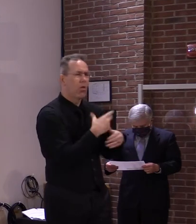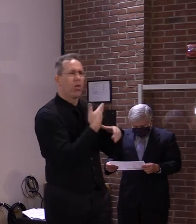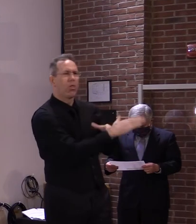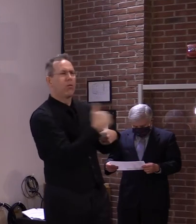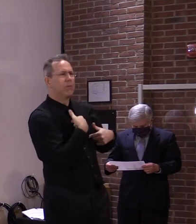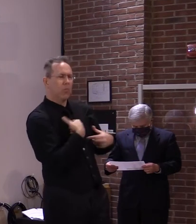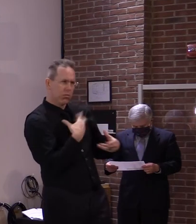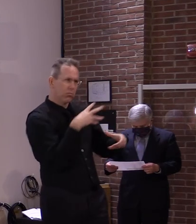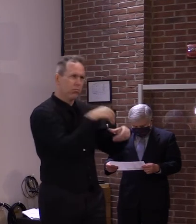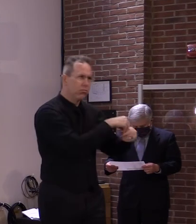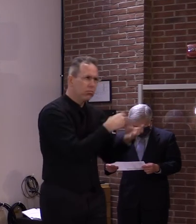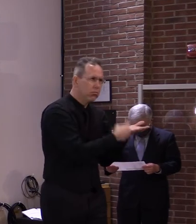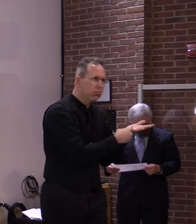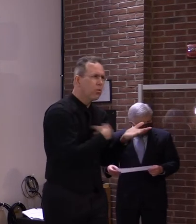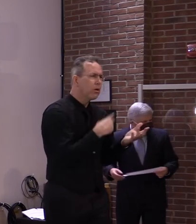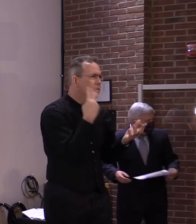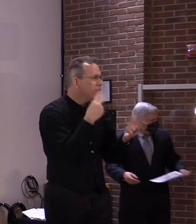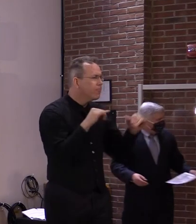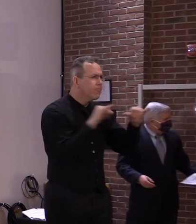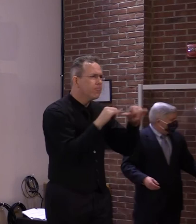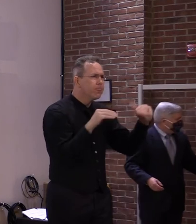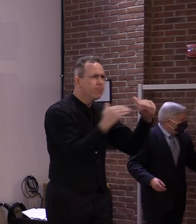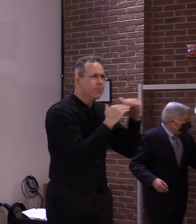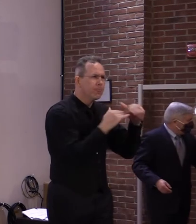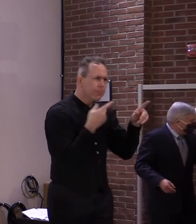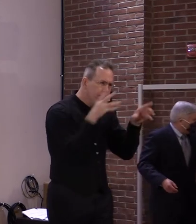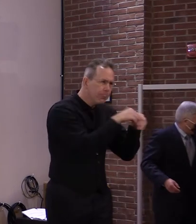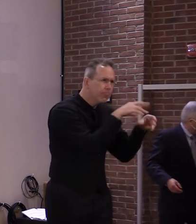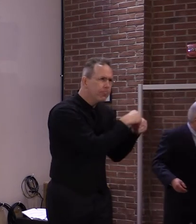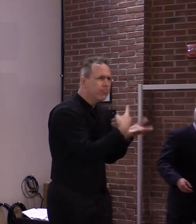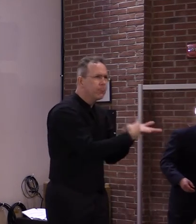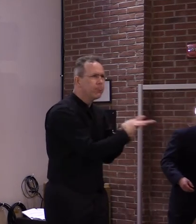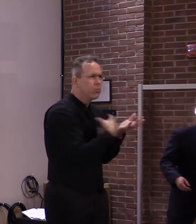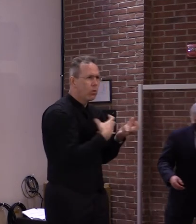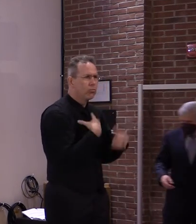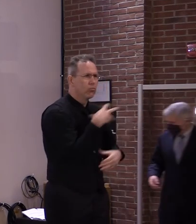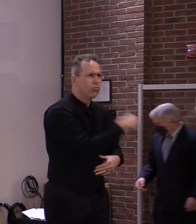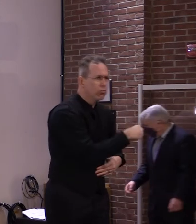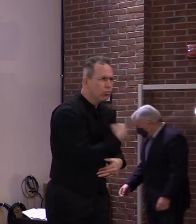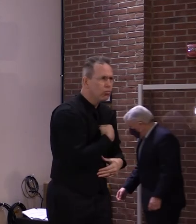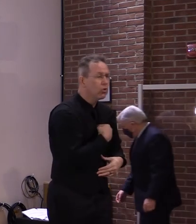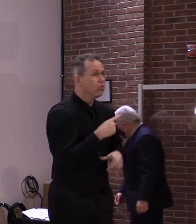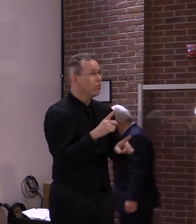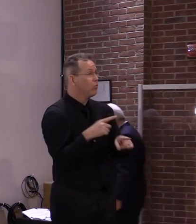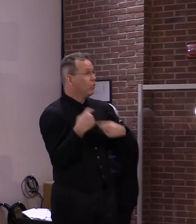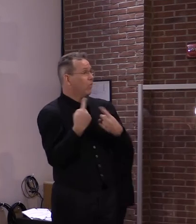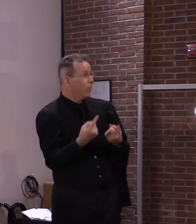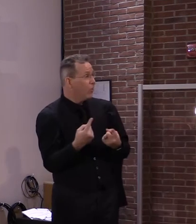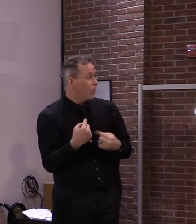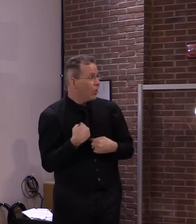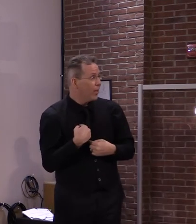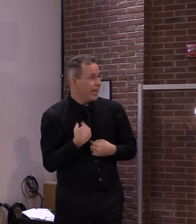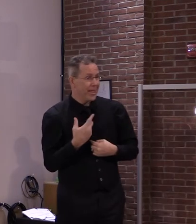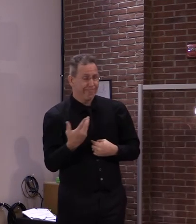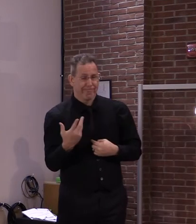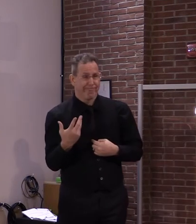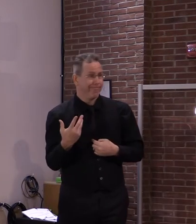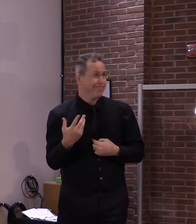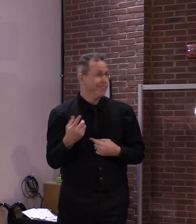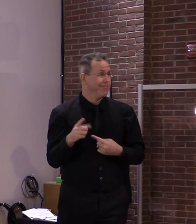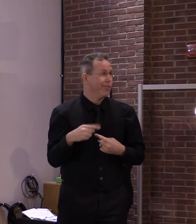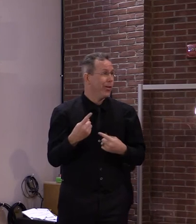us to get involved because what we're seeing right now with a multi-billion dollar unfunded